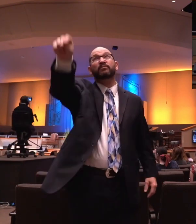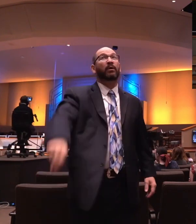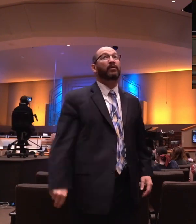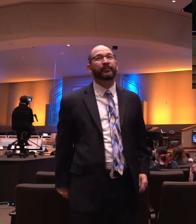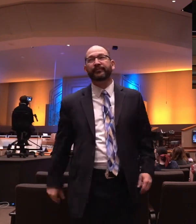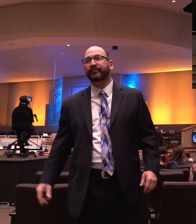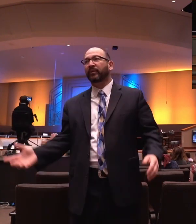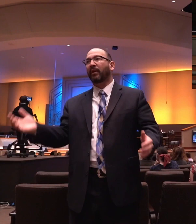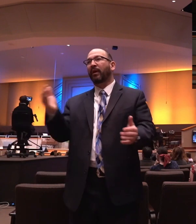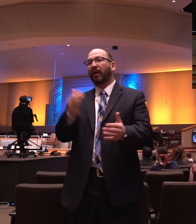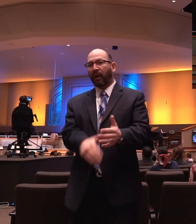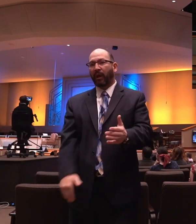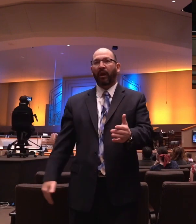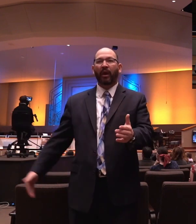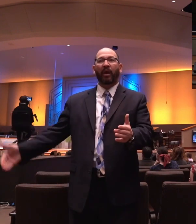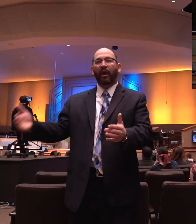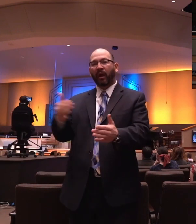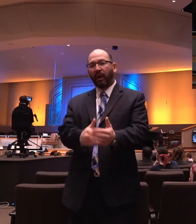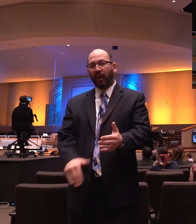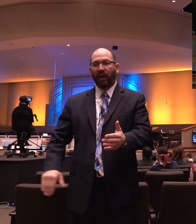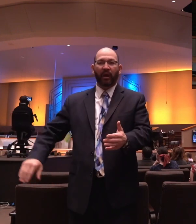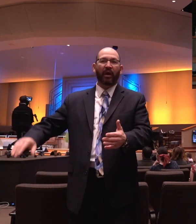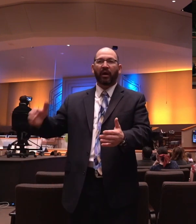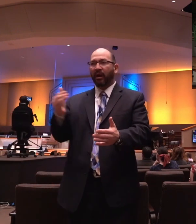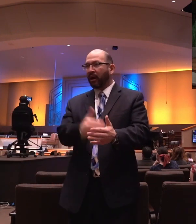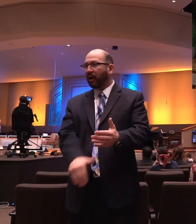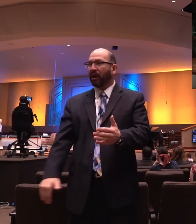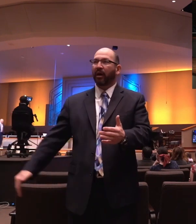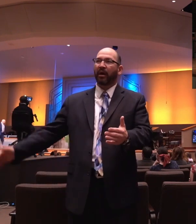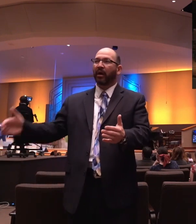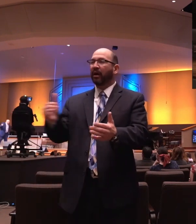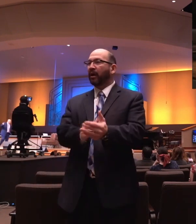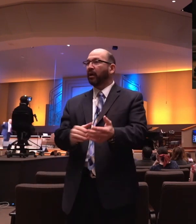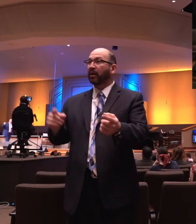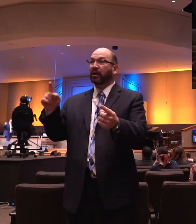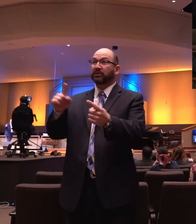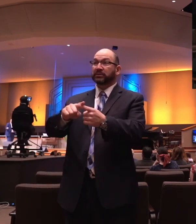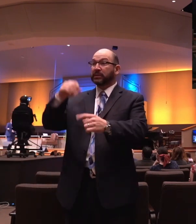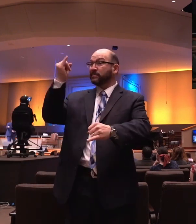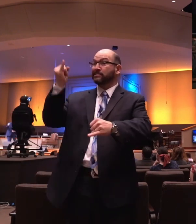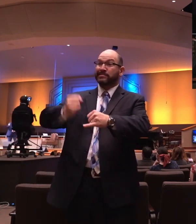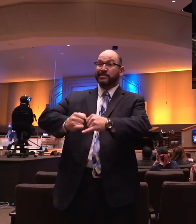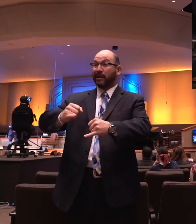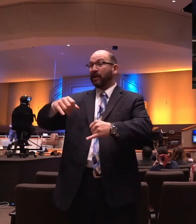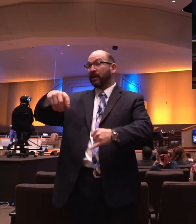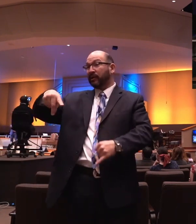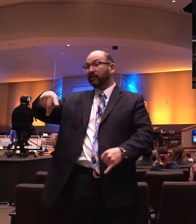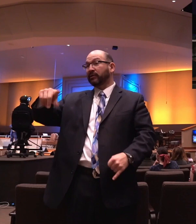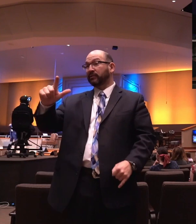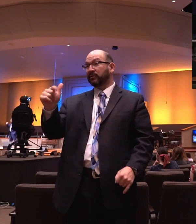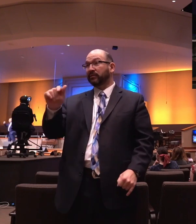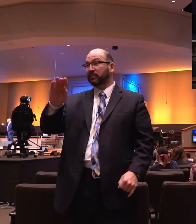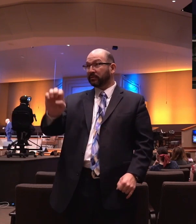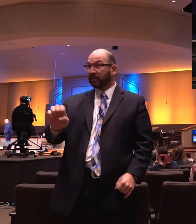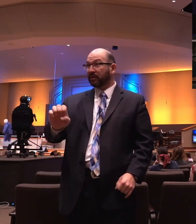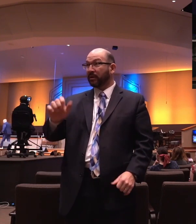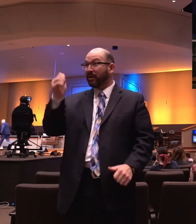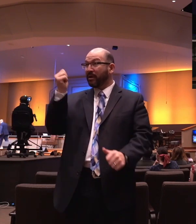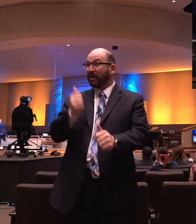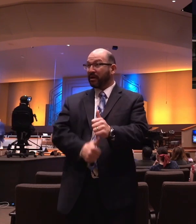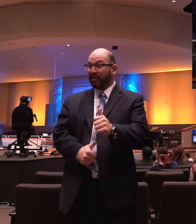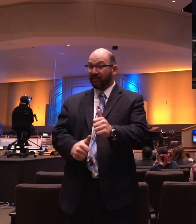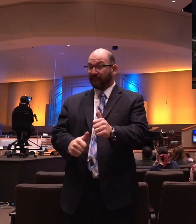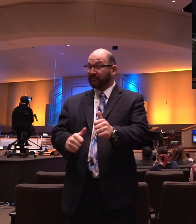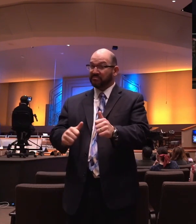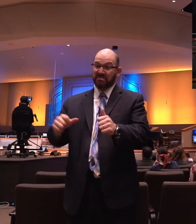after plague after plague after plague until the 10th plague, every child who was the oldest